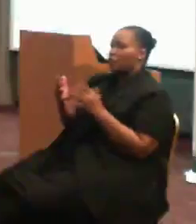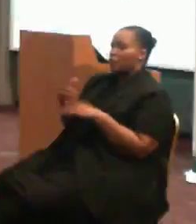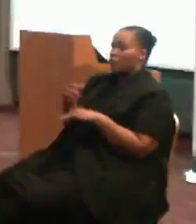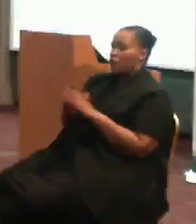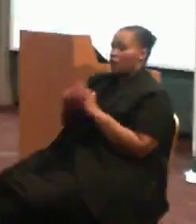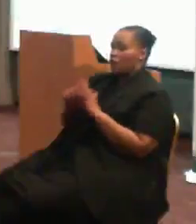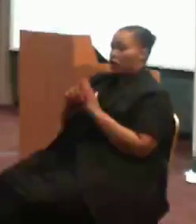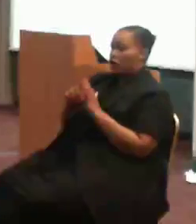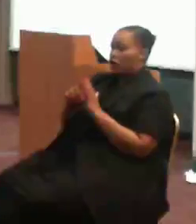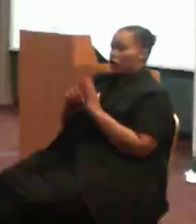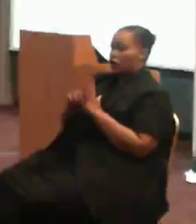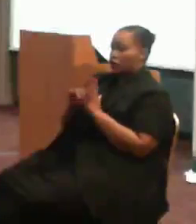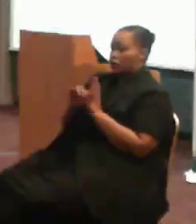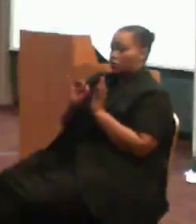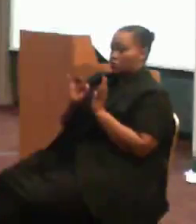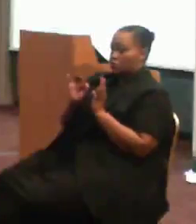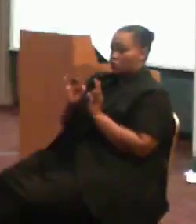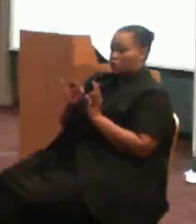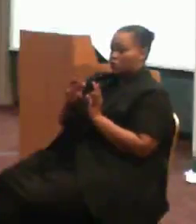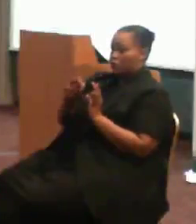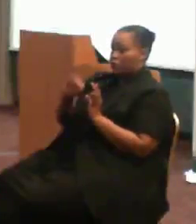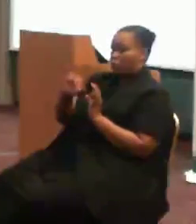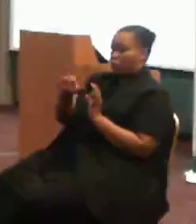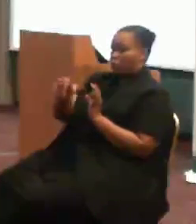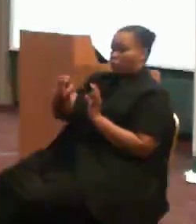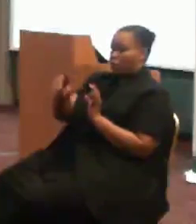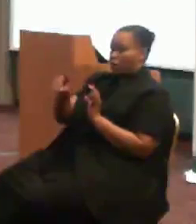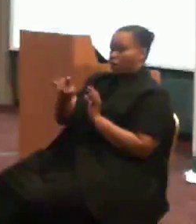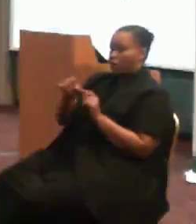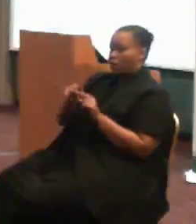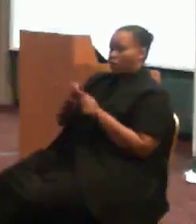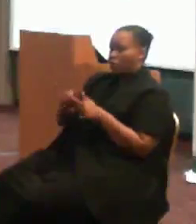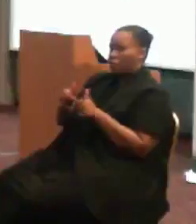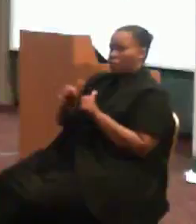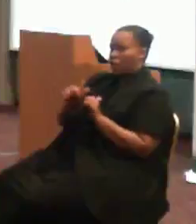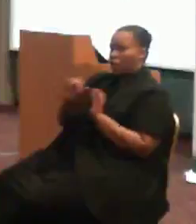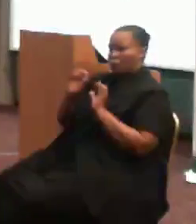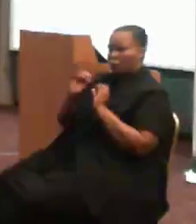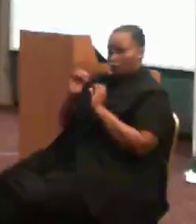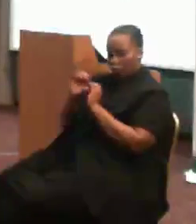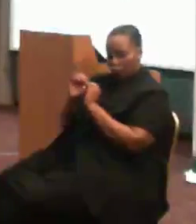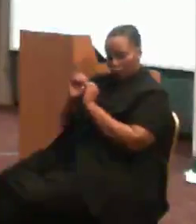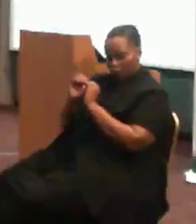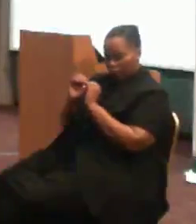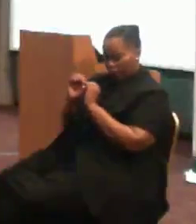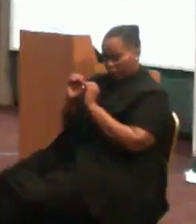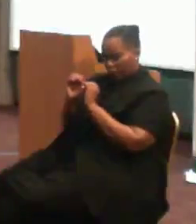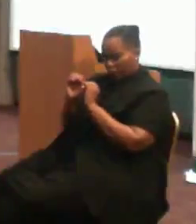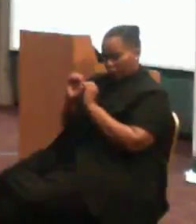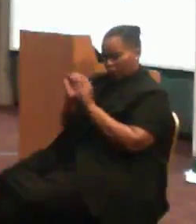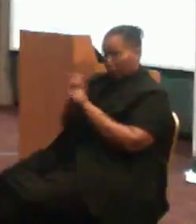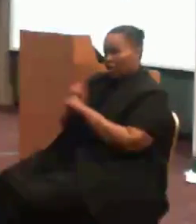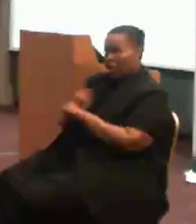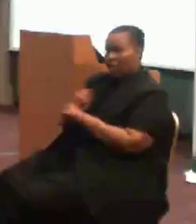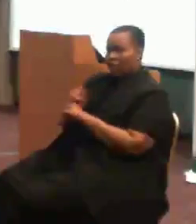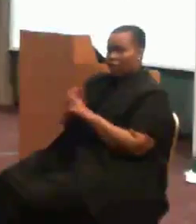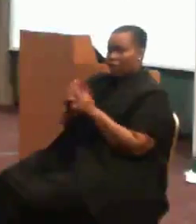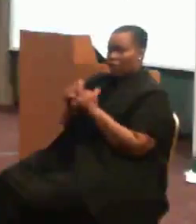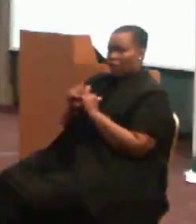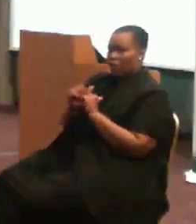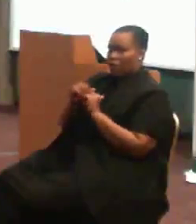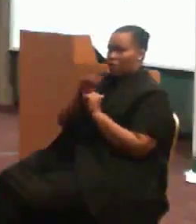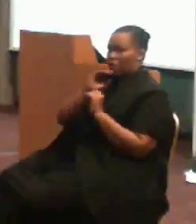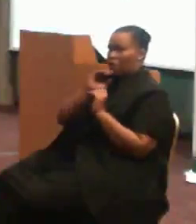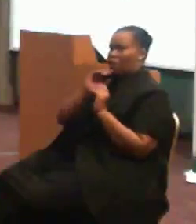period. They never came back. They were never commissioned on the date that they were supposed to be commissioned. So delays